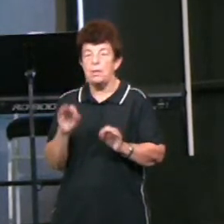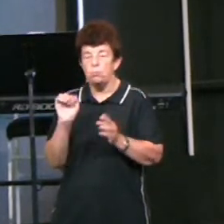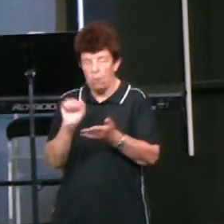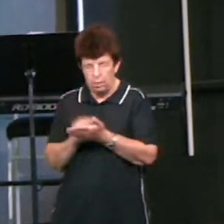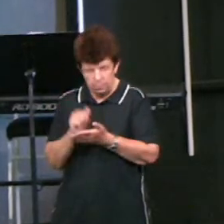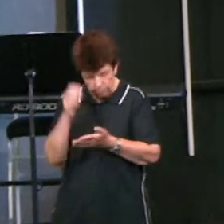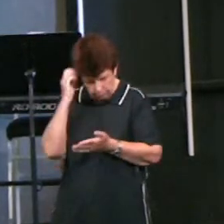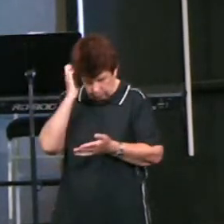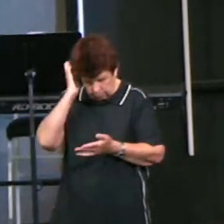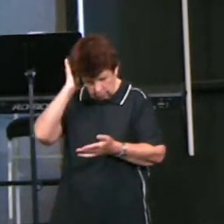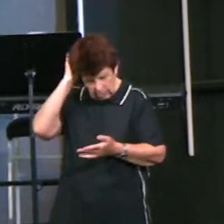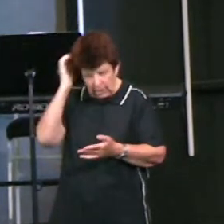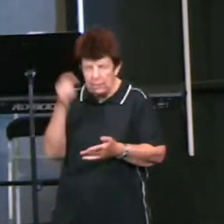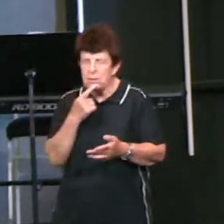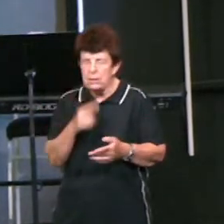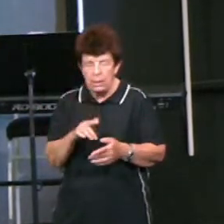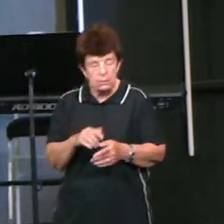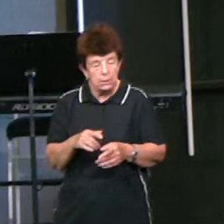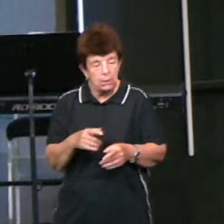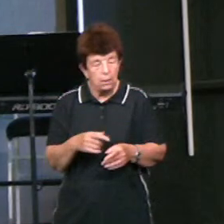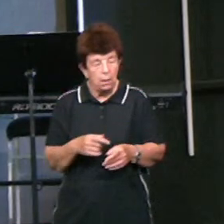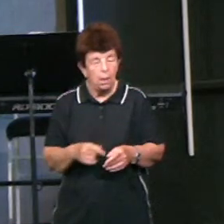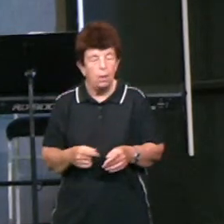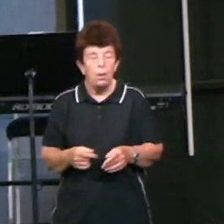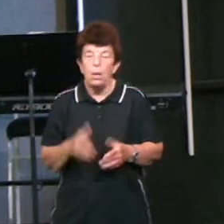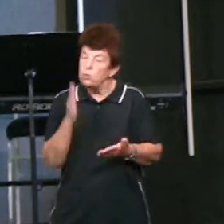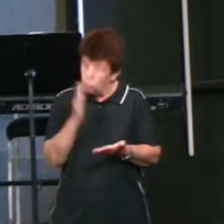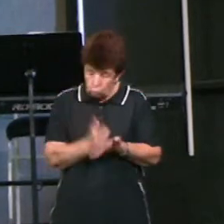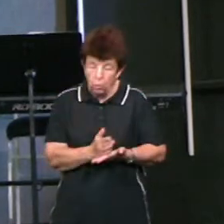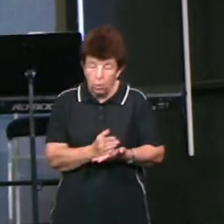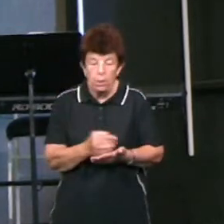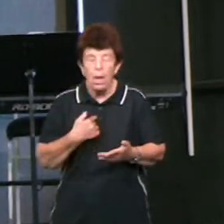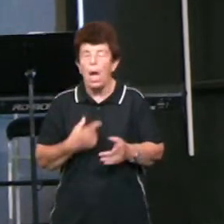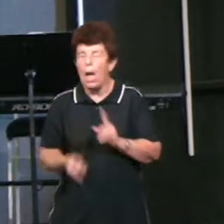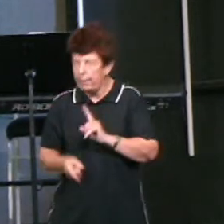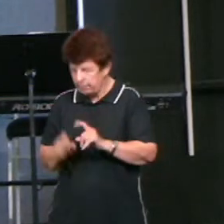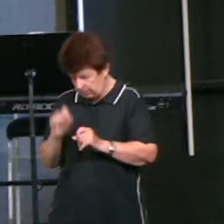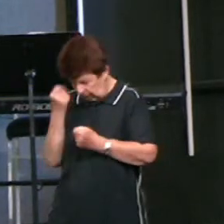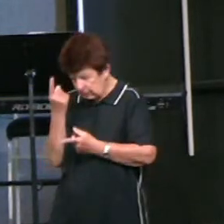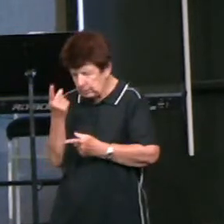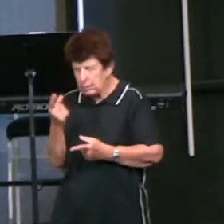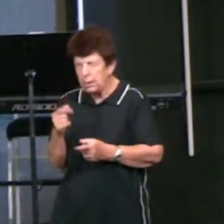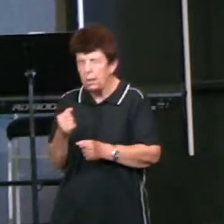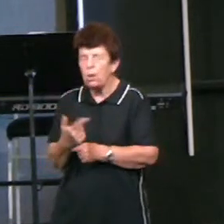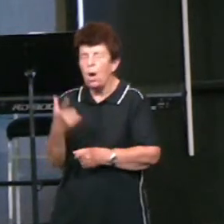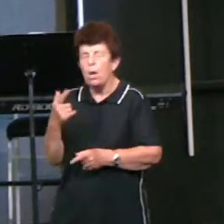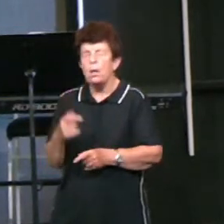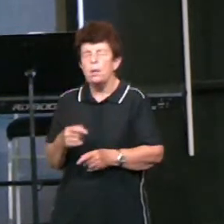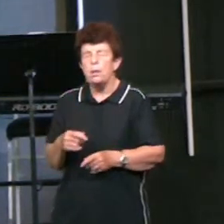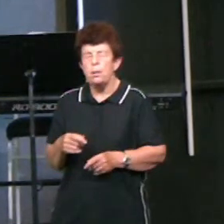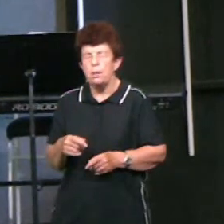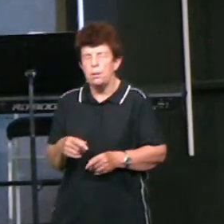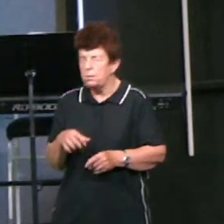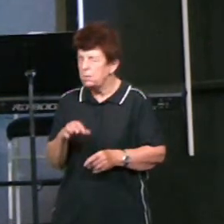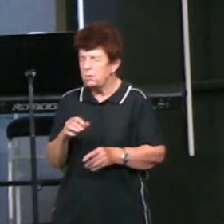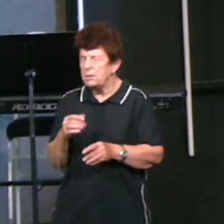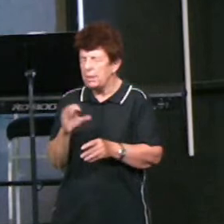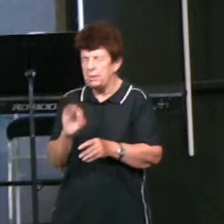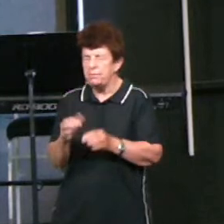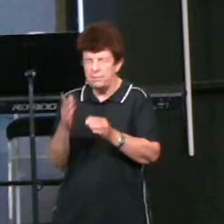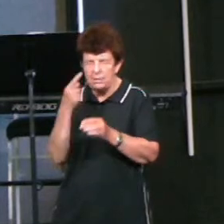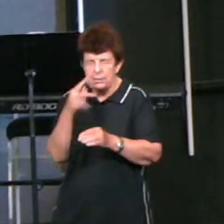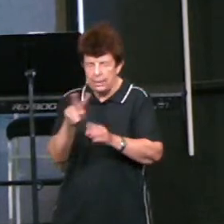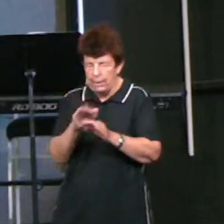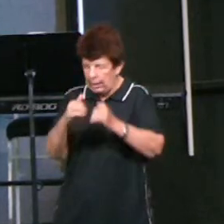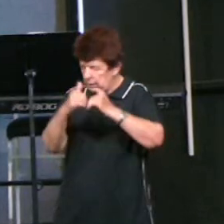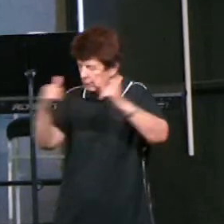articulately. He says it so profoundly. He says, truly I understand that God shows no partiality, but